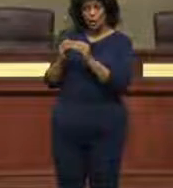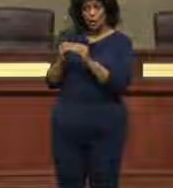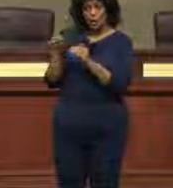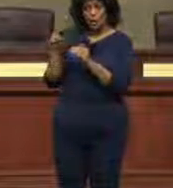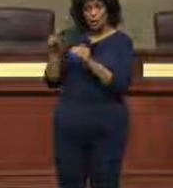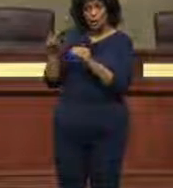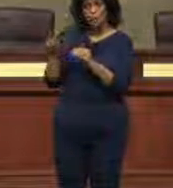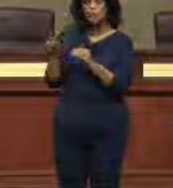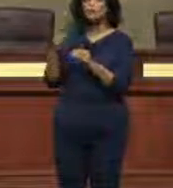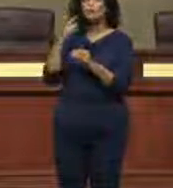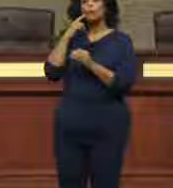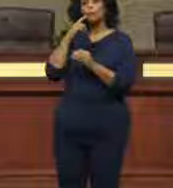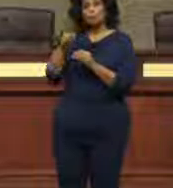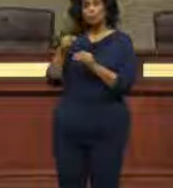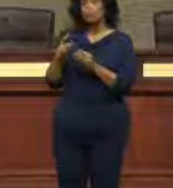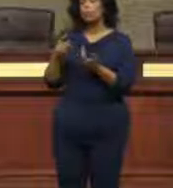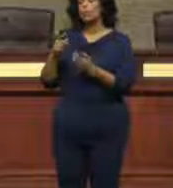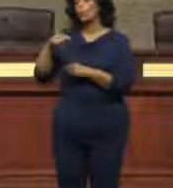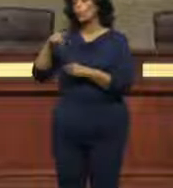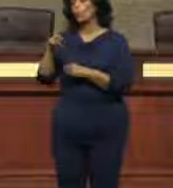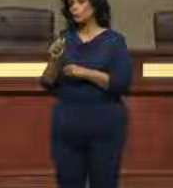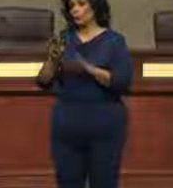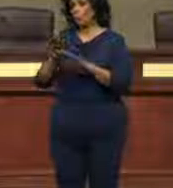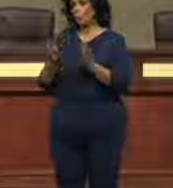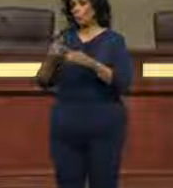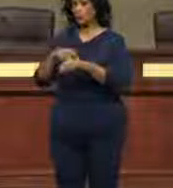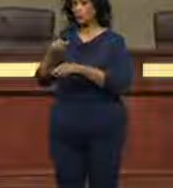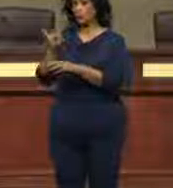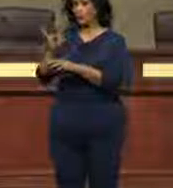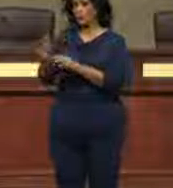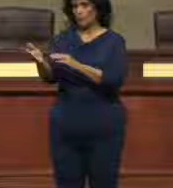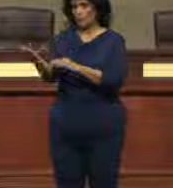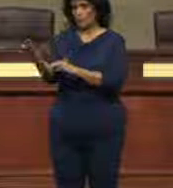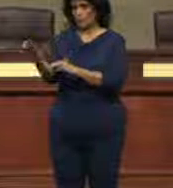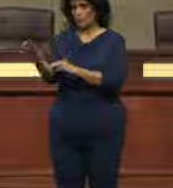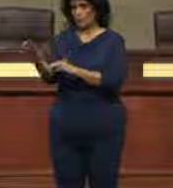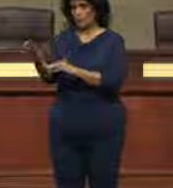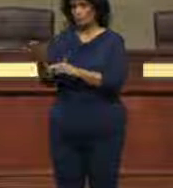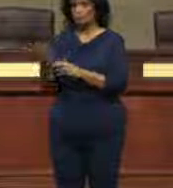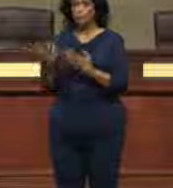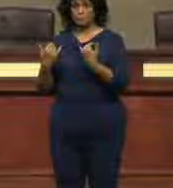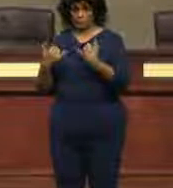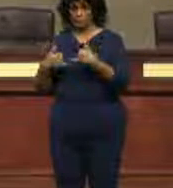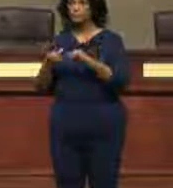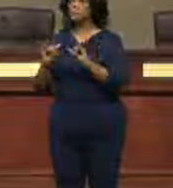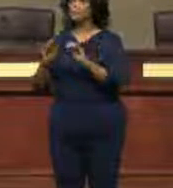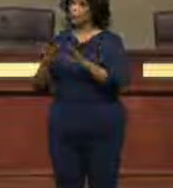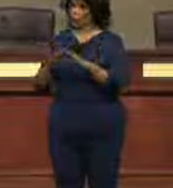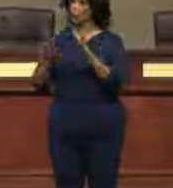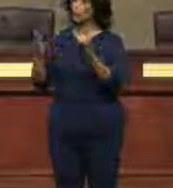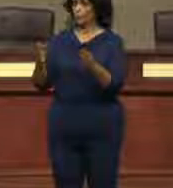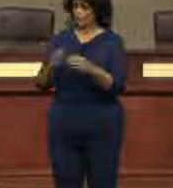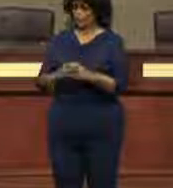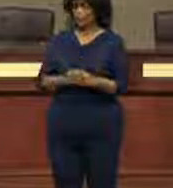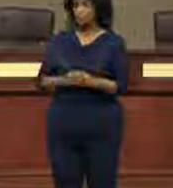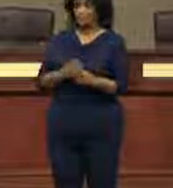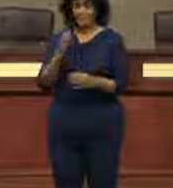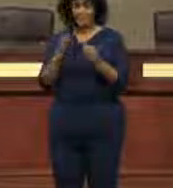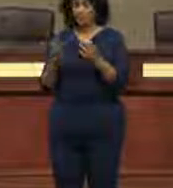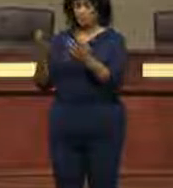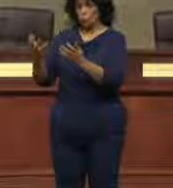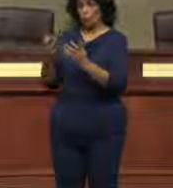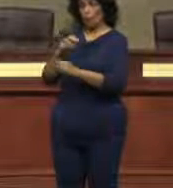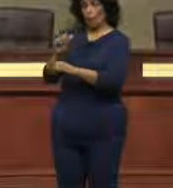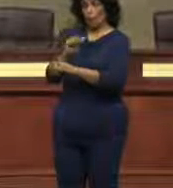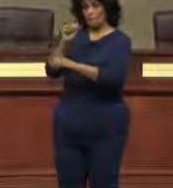9 a.m. As of this afternoon, it is still open. So if you're looking for an appointment,